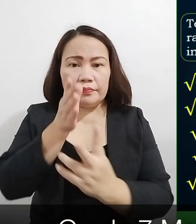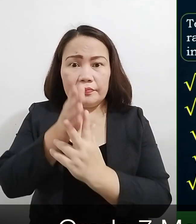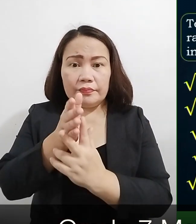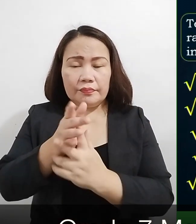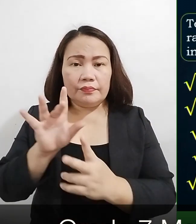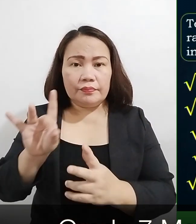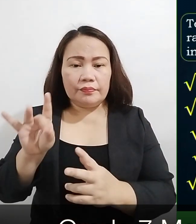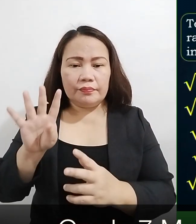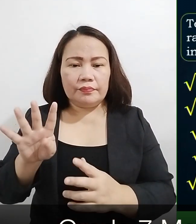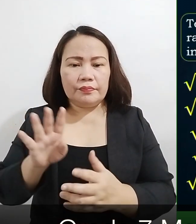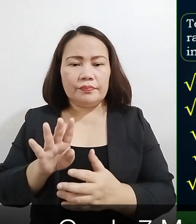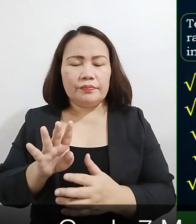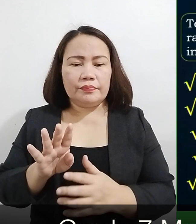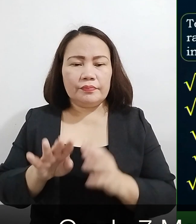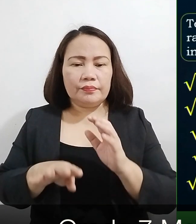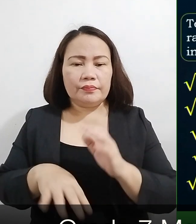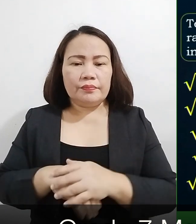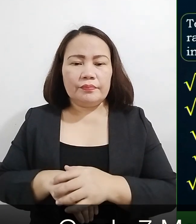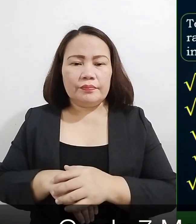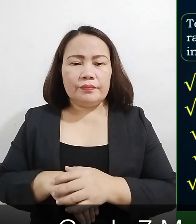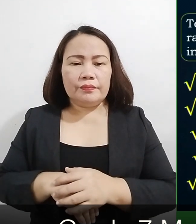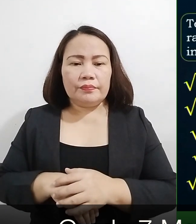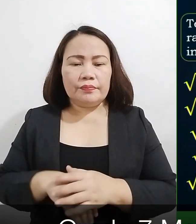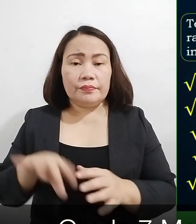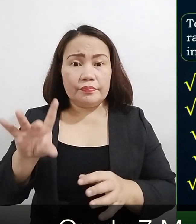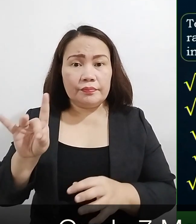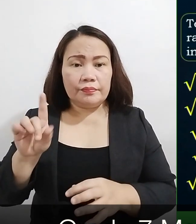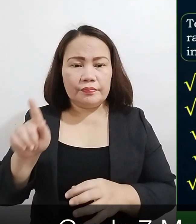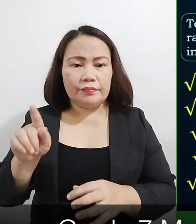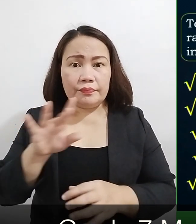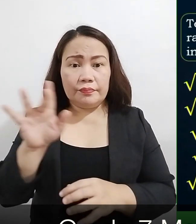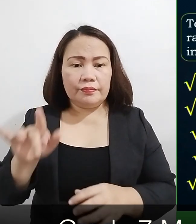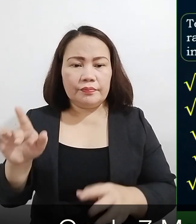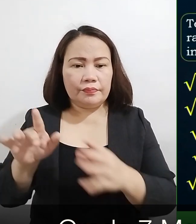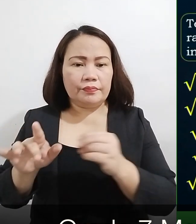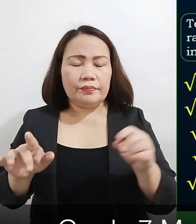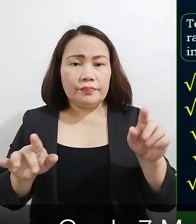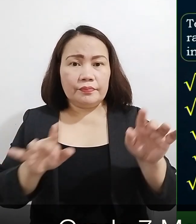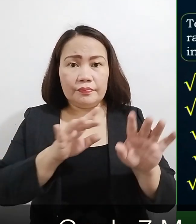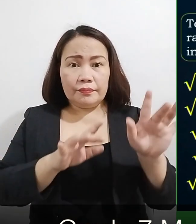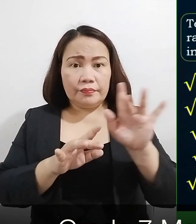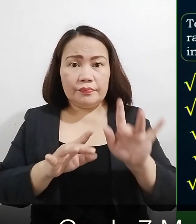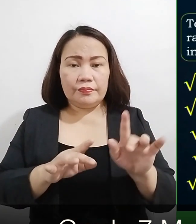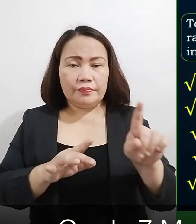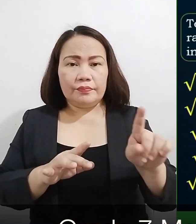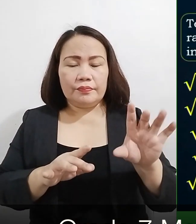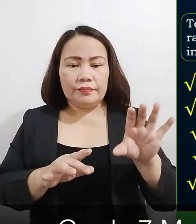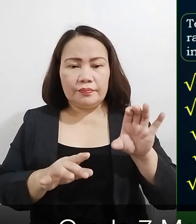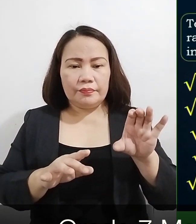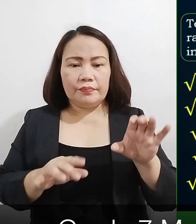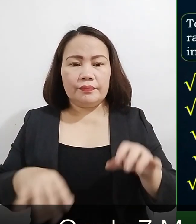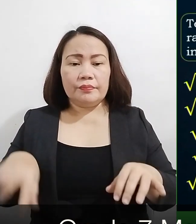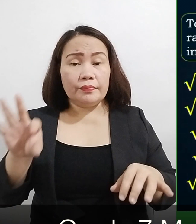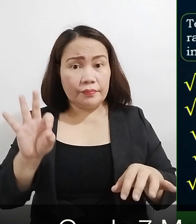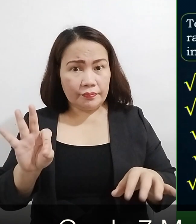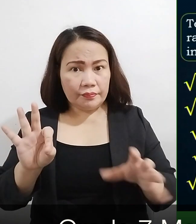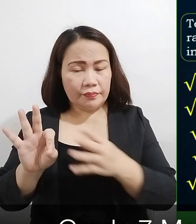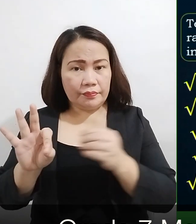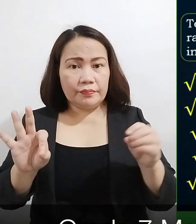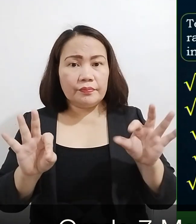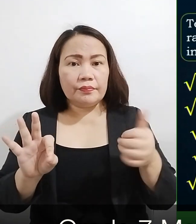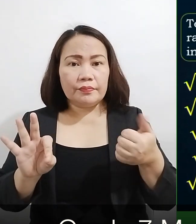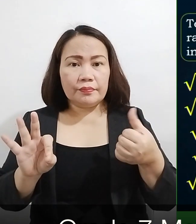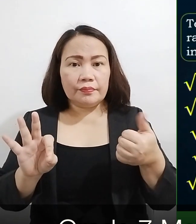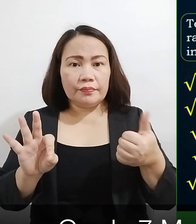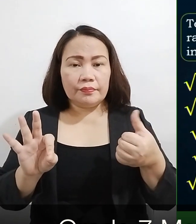So, irrational, nasa gitna siya ni square root of 81 and square root of 100. Okay, so that is, square root